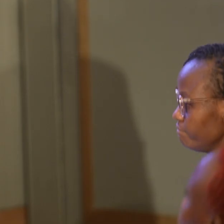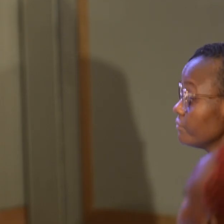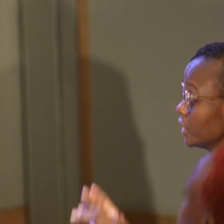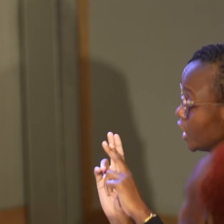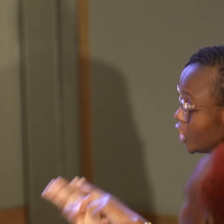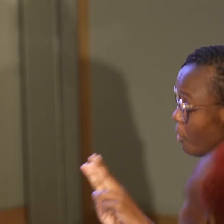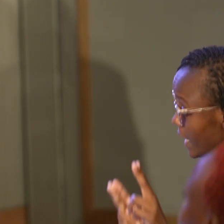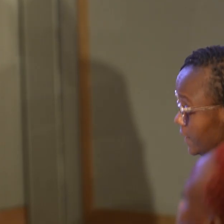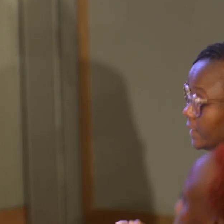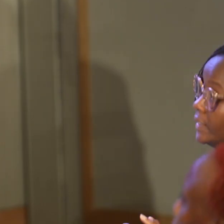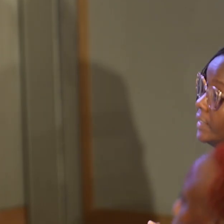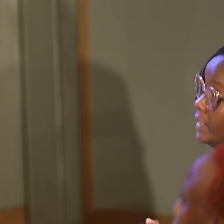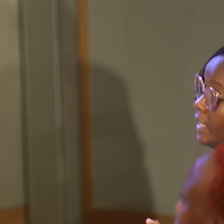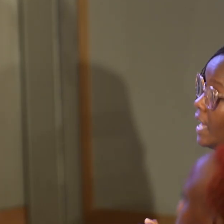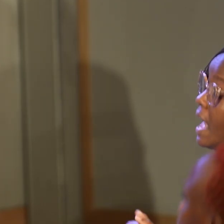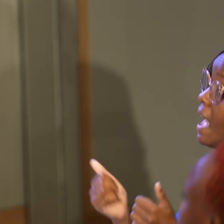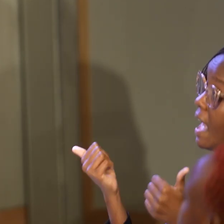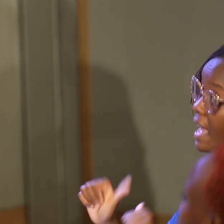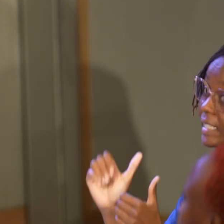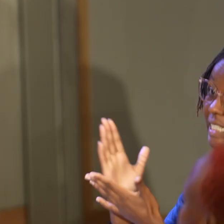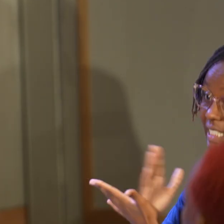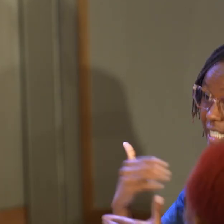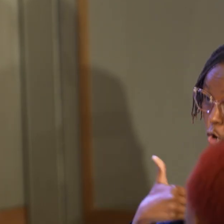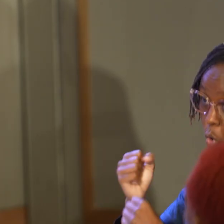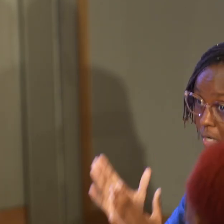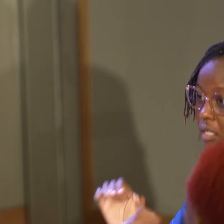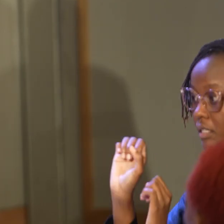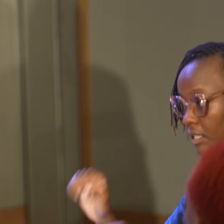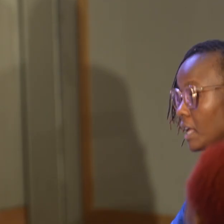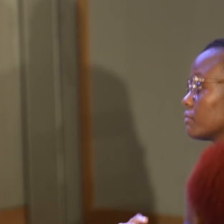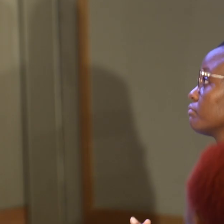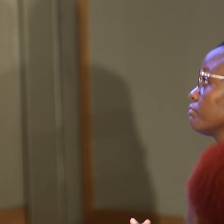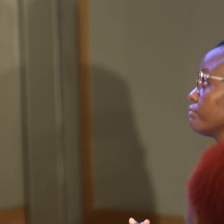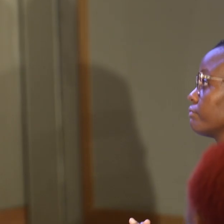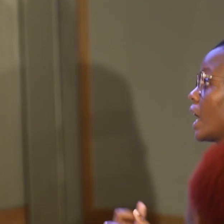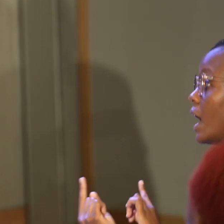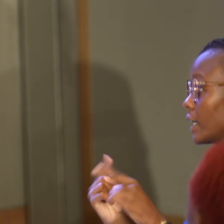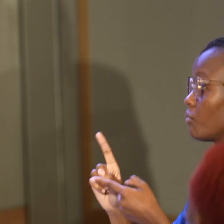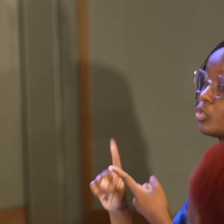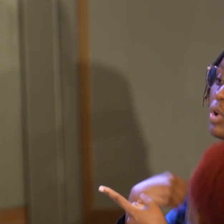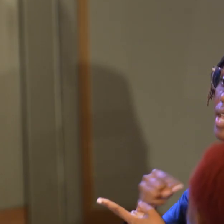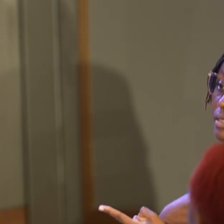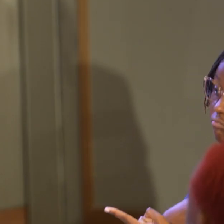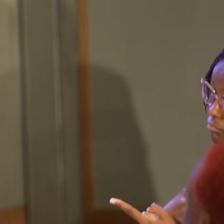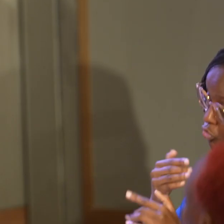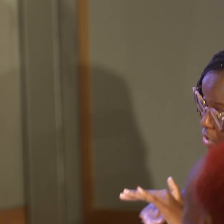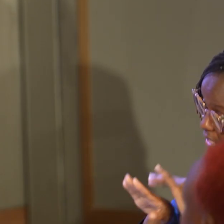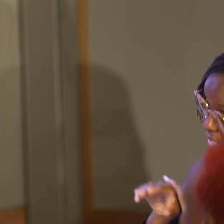Ordinarily, any stakeholder can actually come to ARSO. You can access the